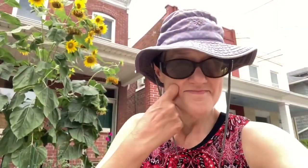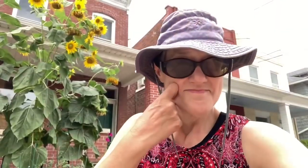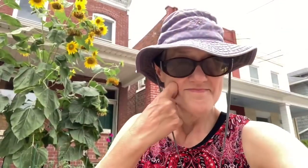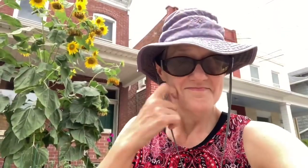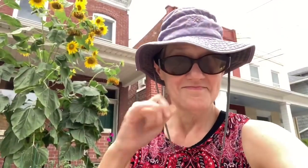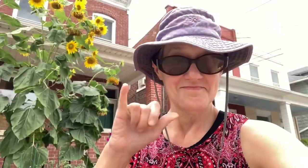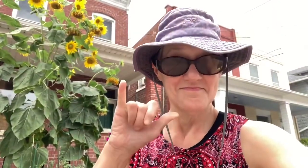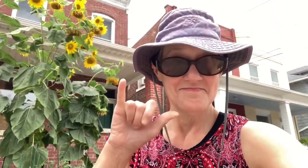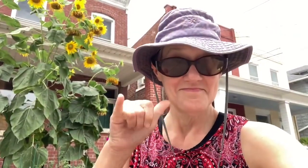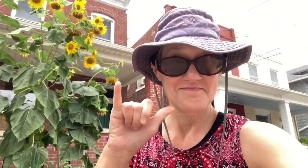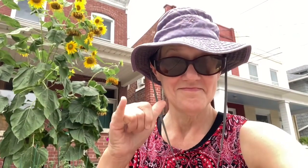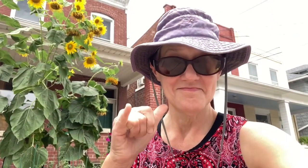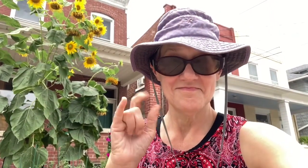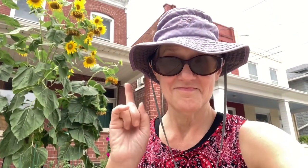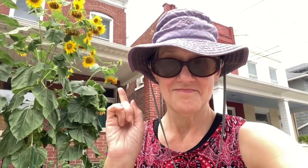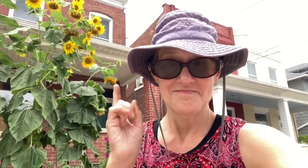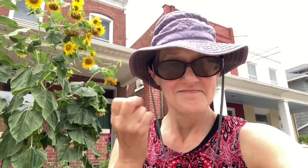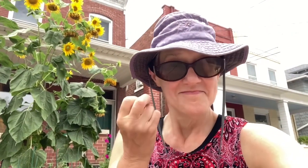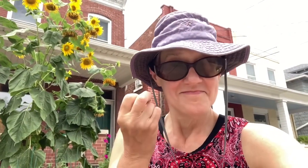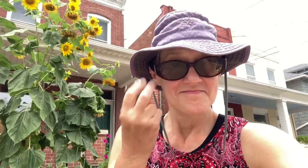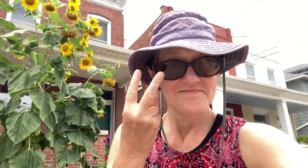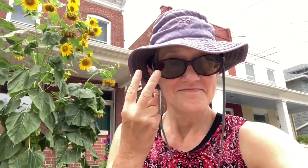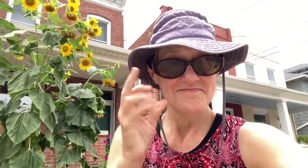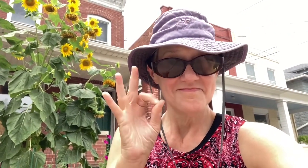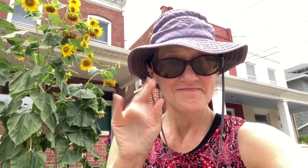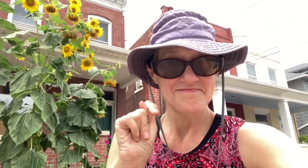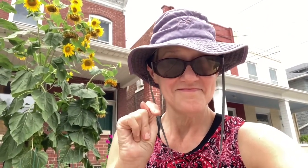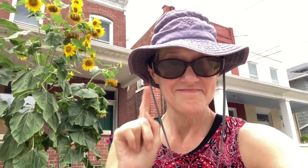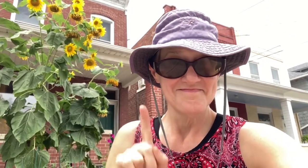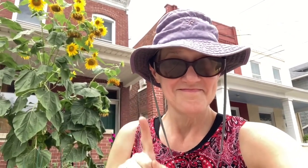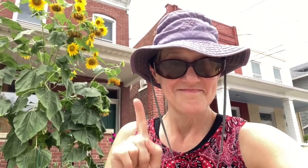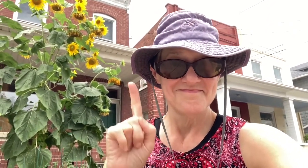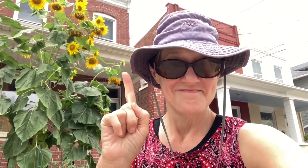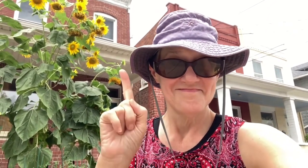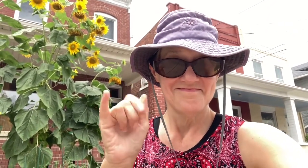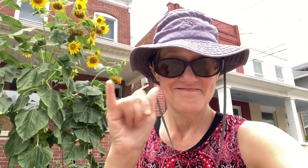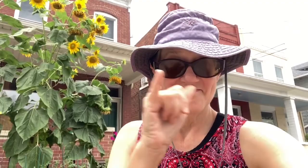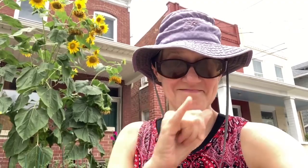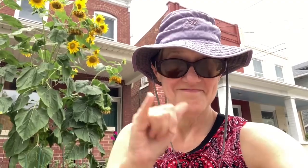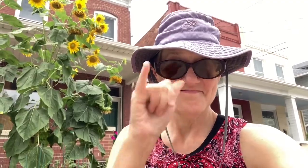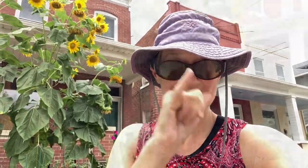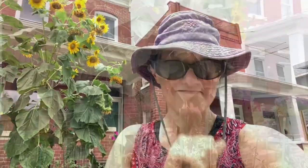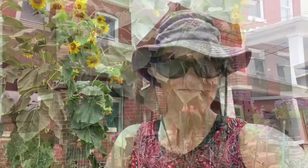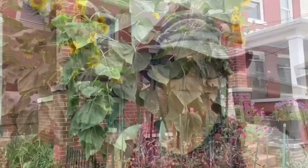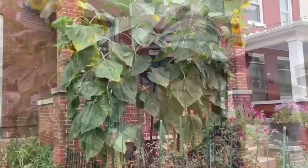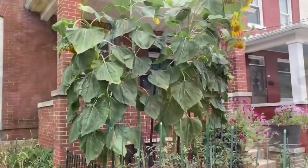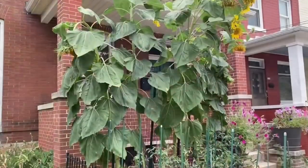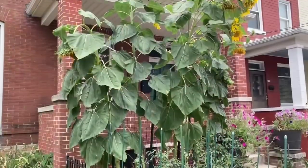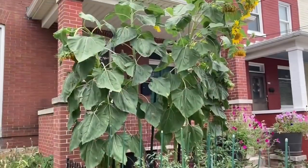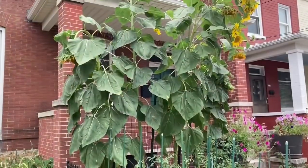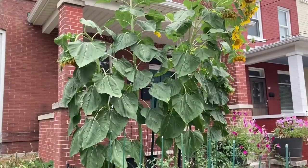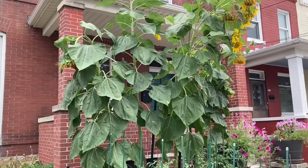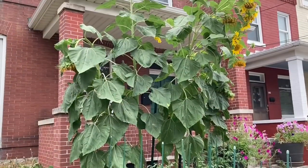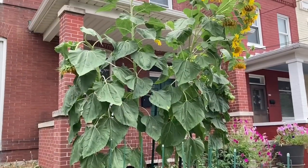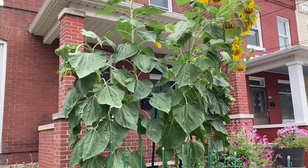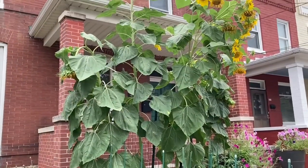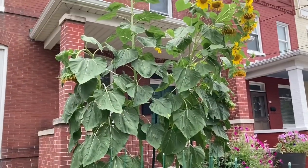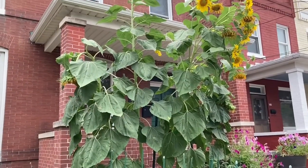I just measured these and they're 12 feet tall. Wow.